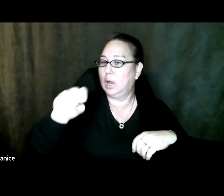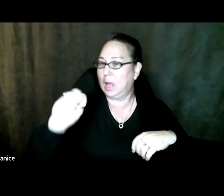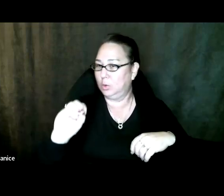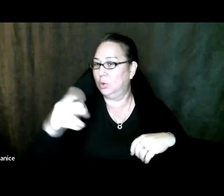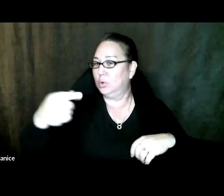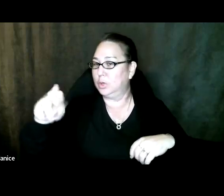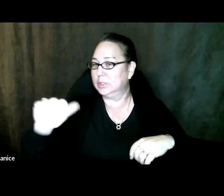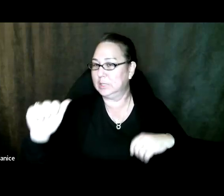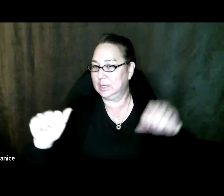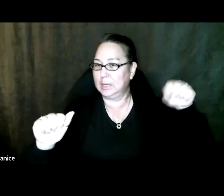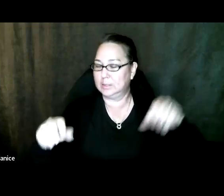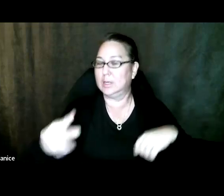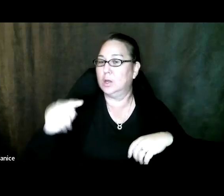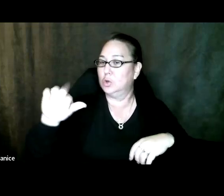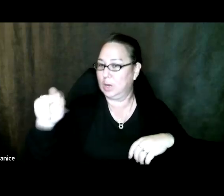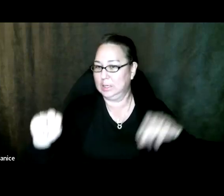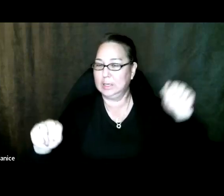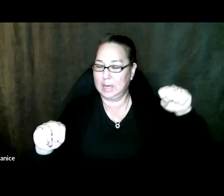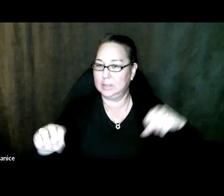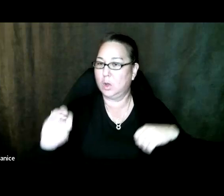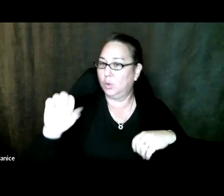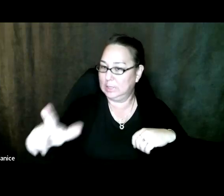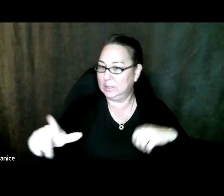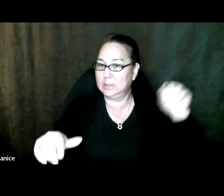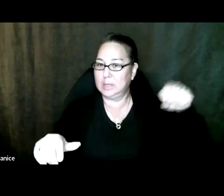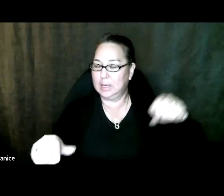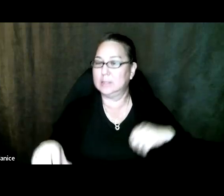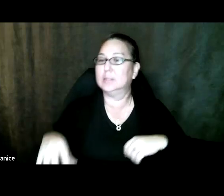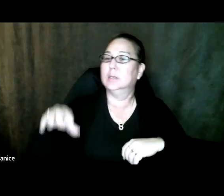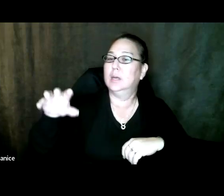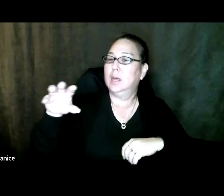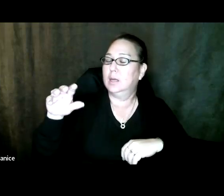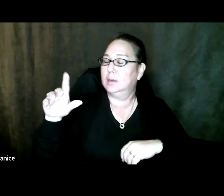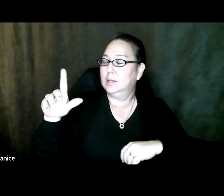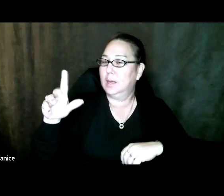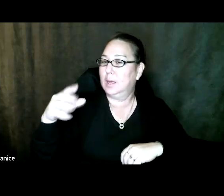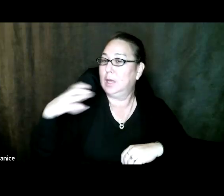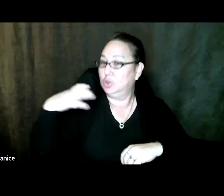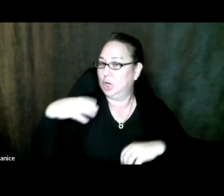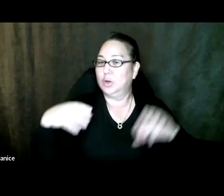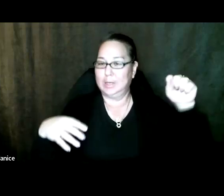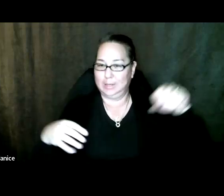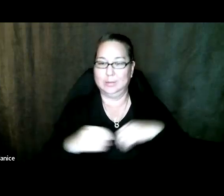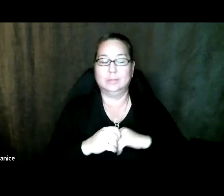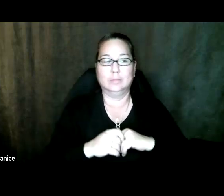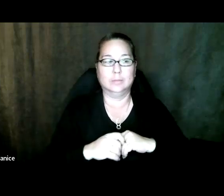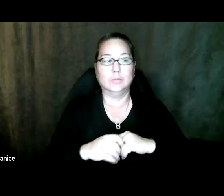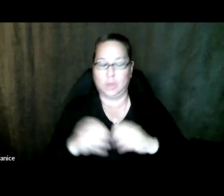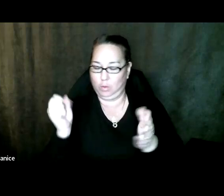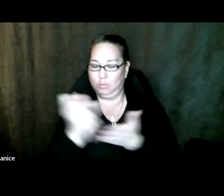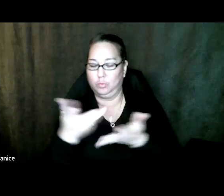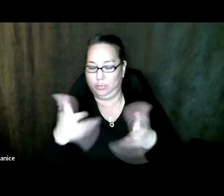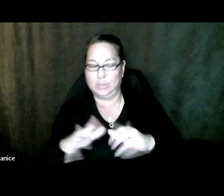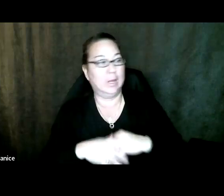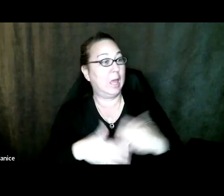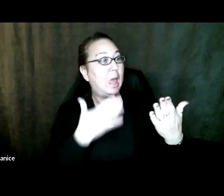Mr. Tran, Yes. Mr. O'Neill, Yes. Ms. Robinson. Yes. The motion is approved. Okay, thank you. Thank you. Thank you, Chair Robinson. Thank you, committee